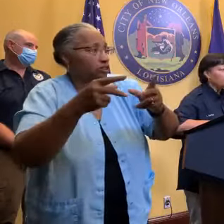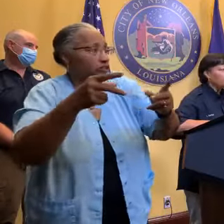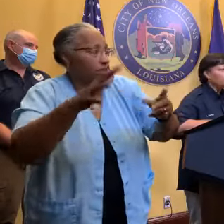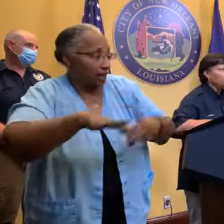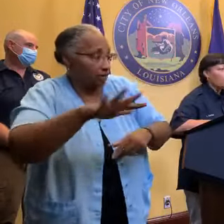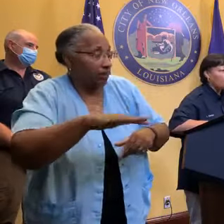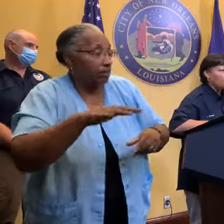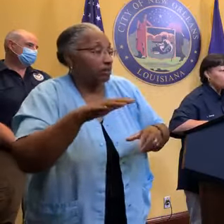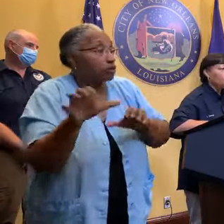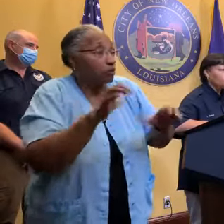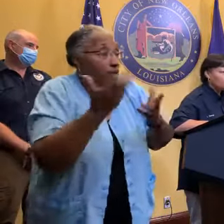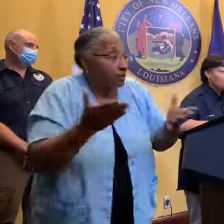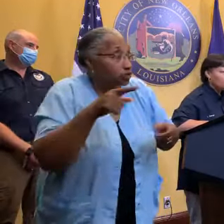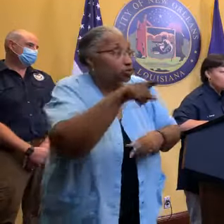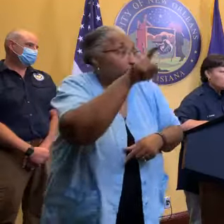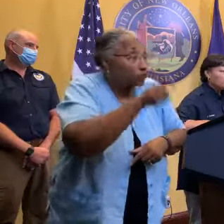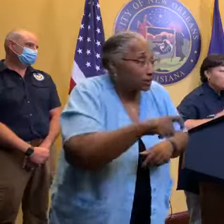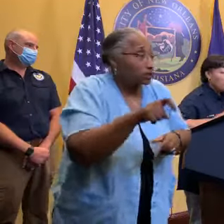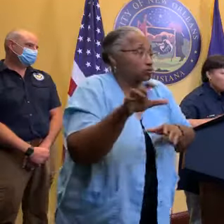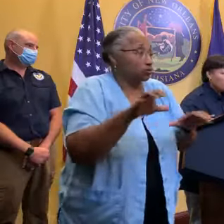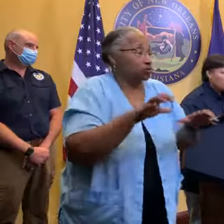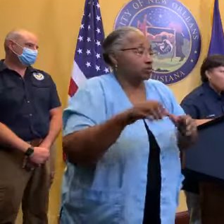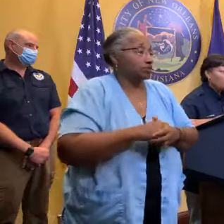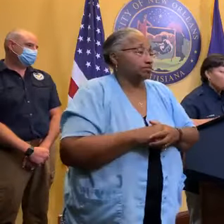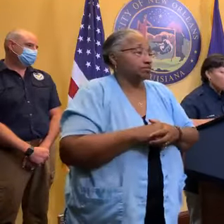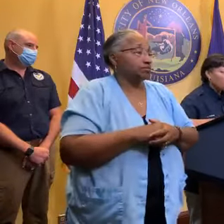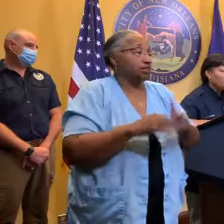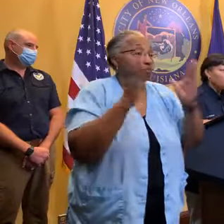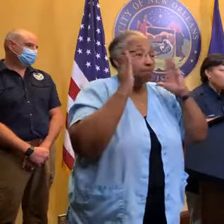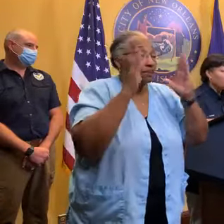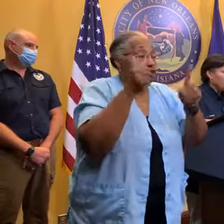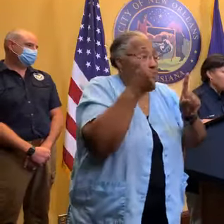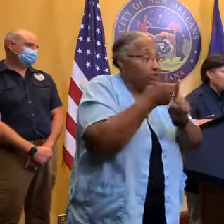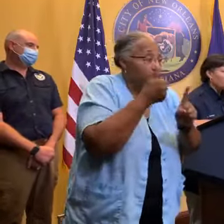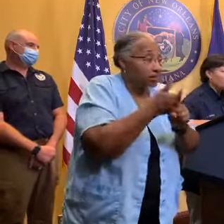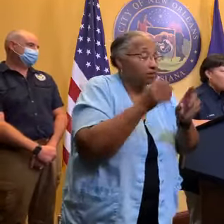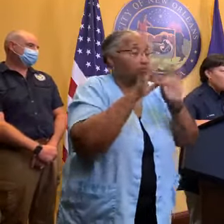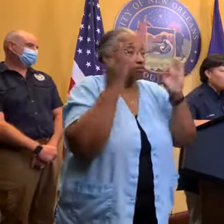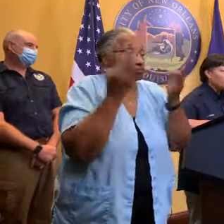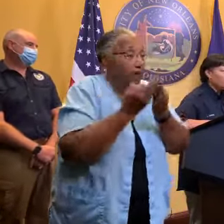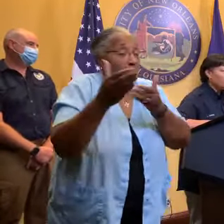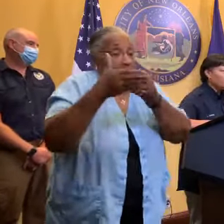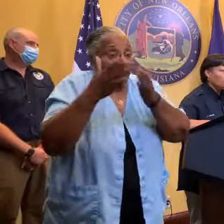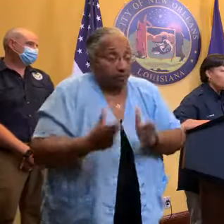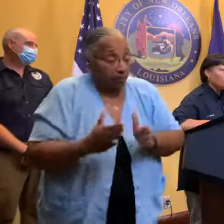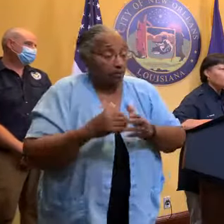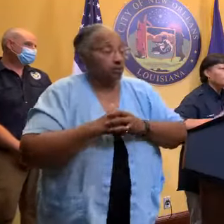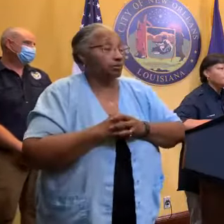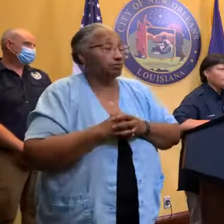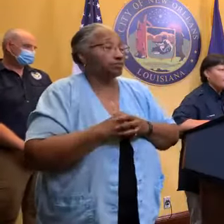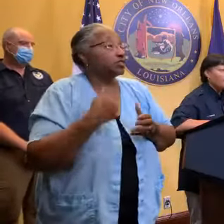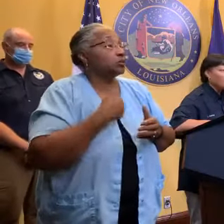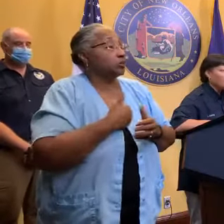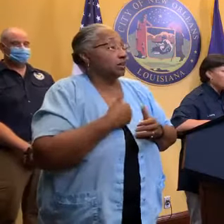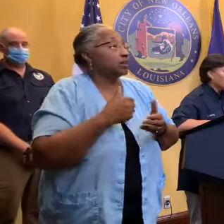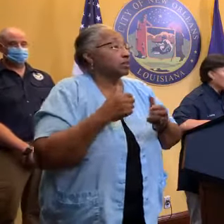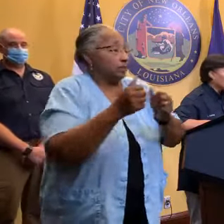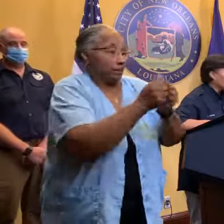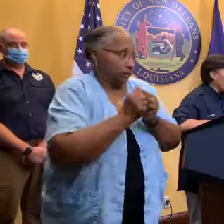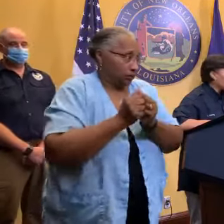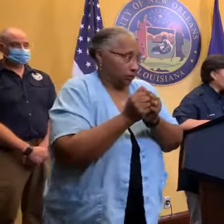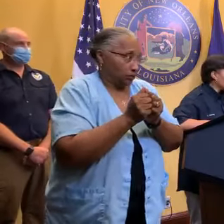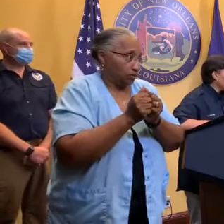what you know to do. Look out for yourself, your family members, your neighbors, and we're in this together. And